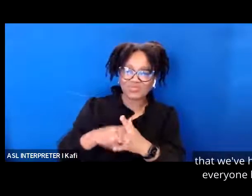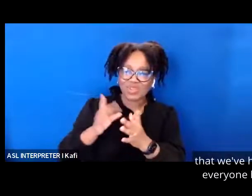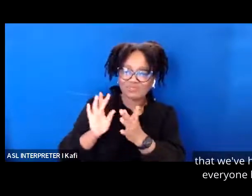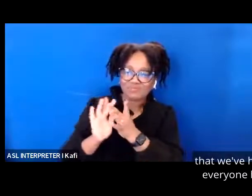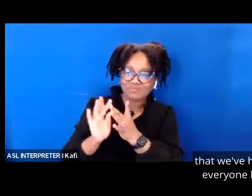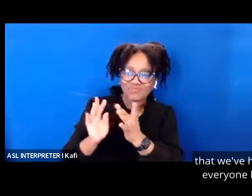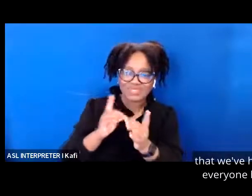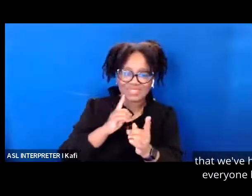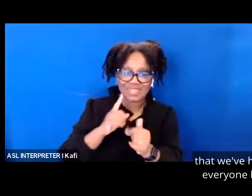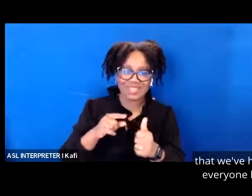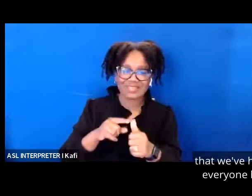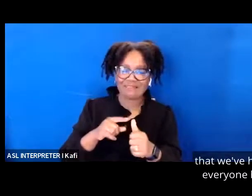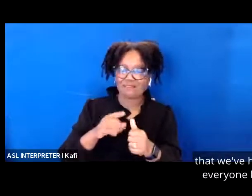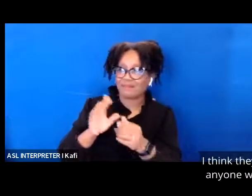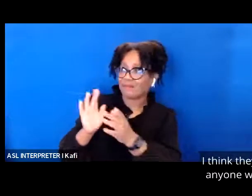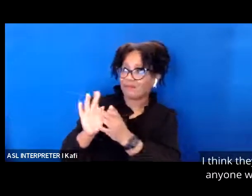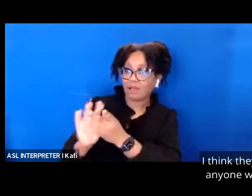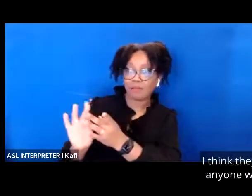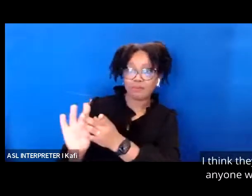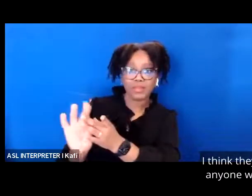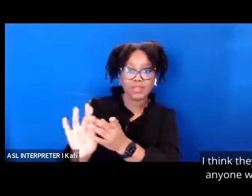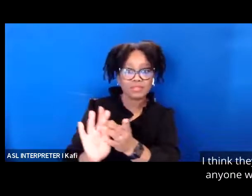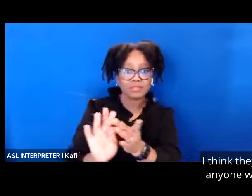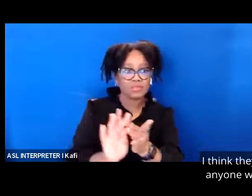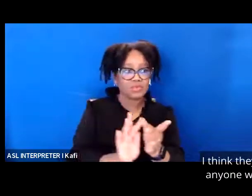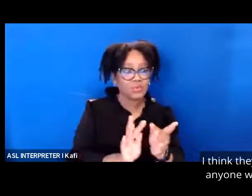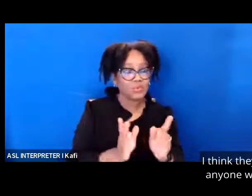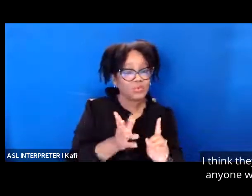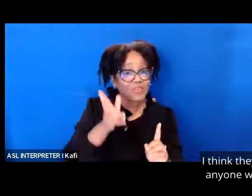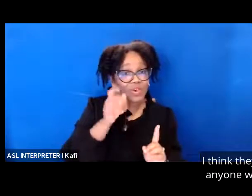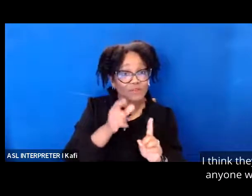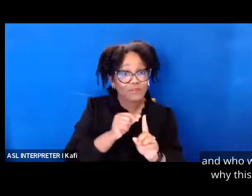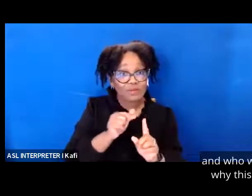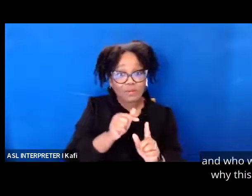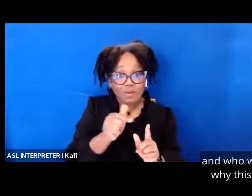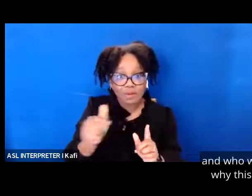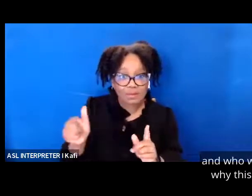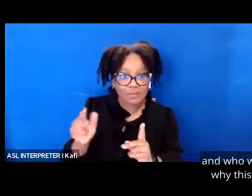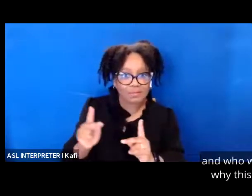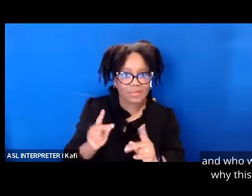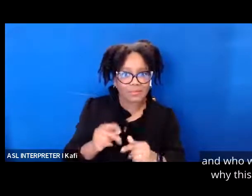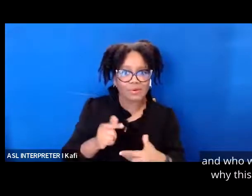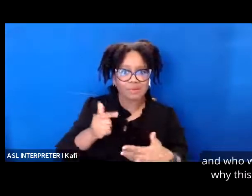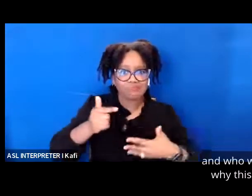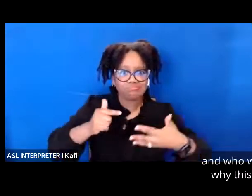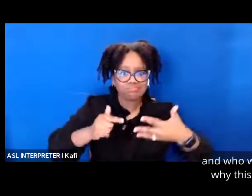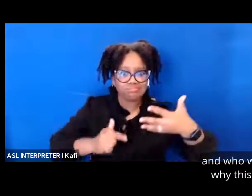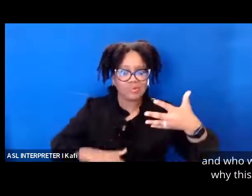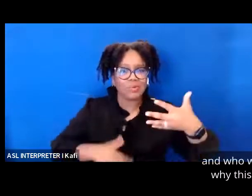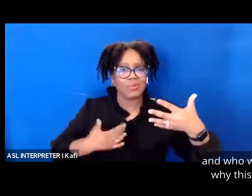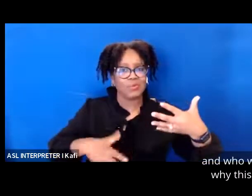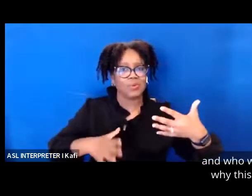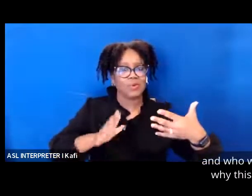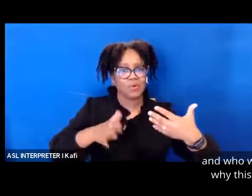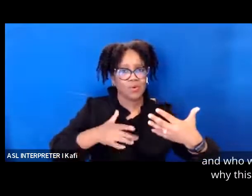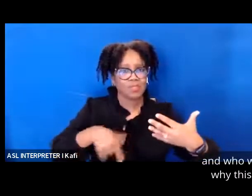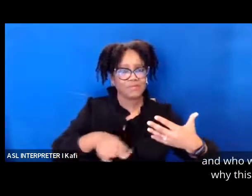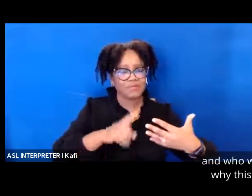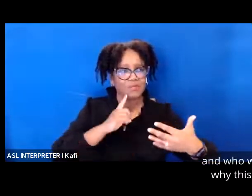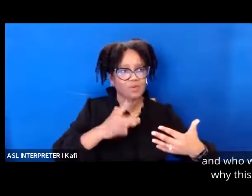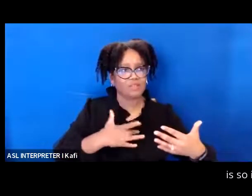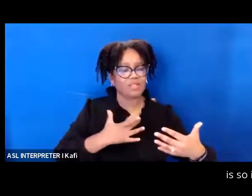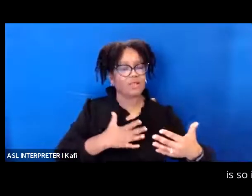from everyone have really just i think they resonate with anyone who is watching and who will watch um about why this